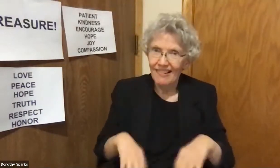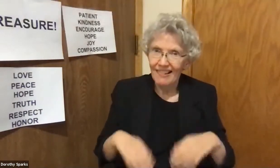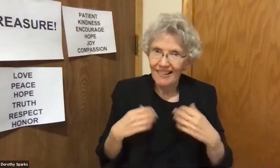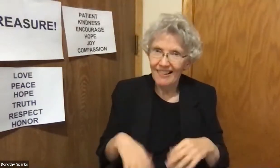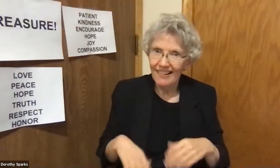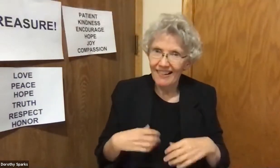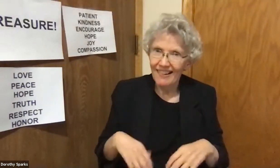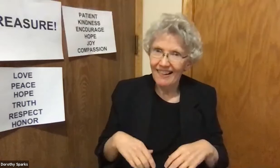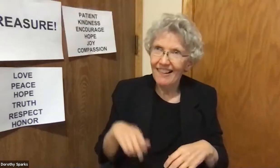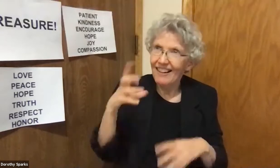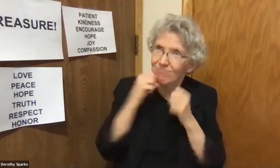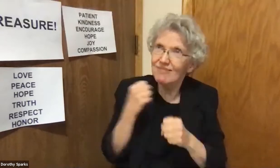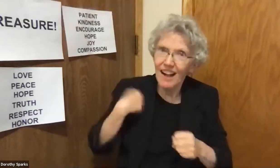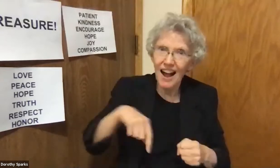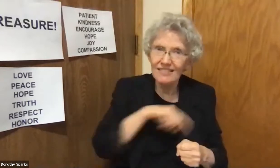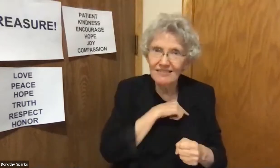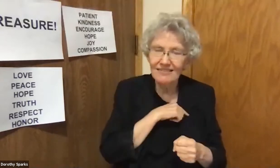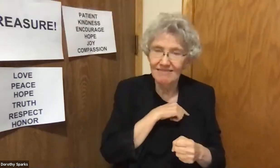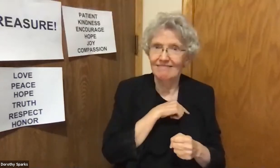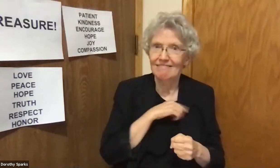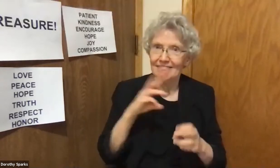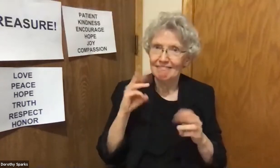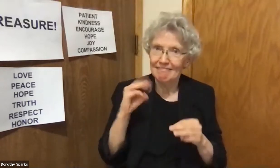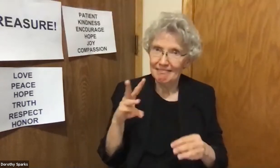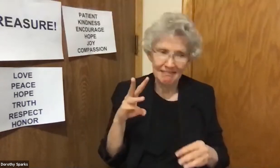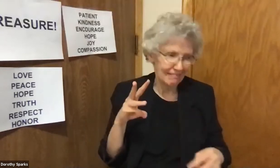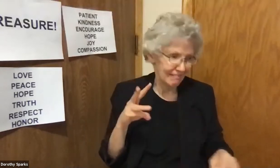So God values and treasures us.